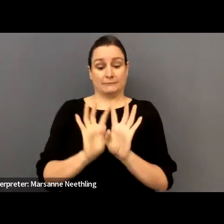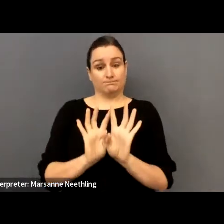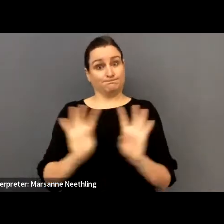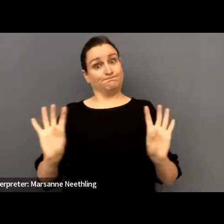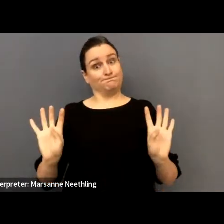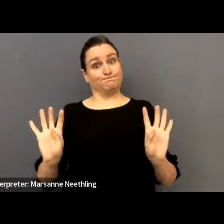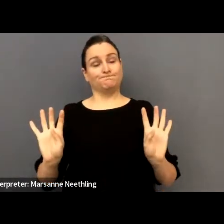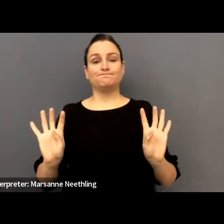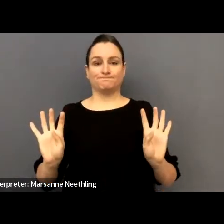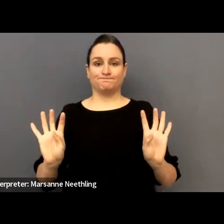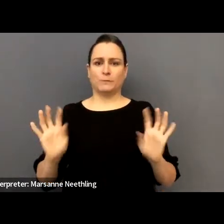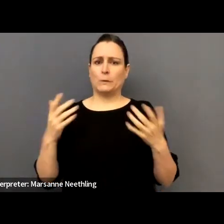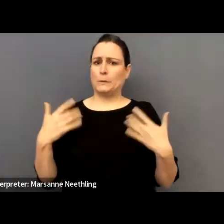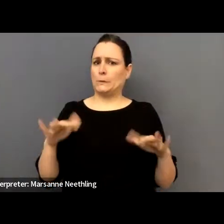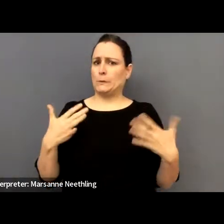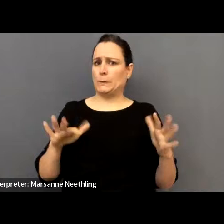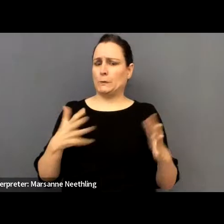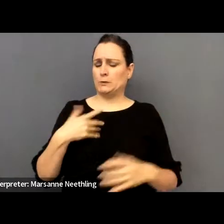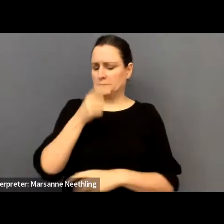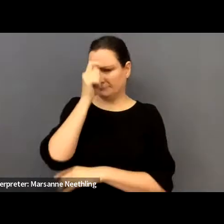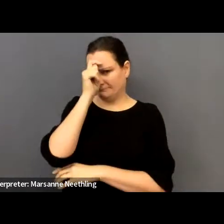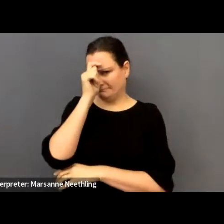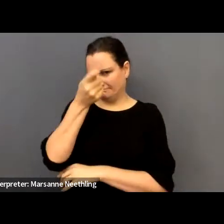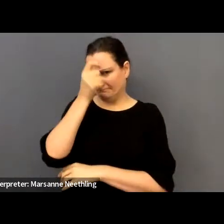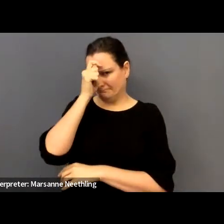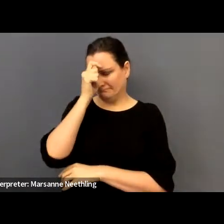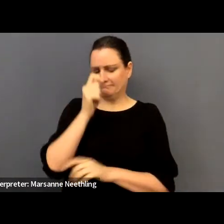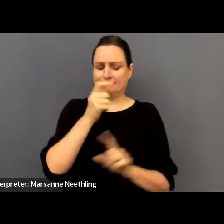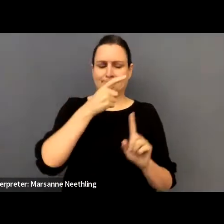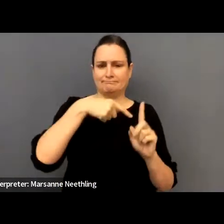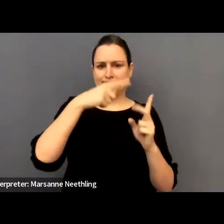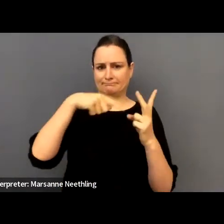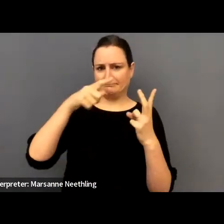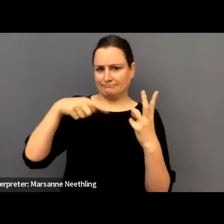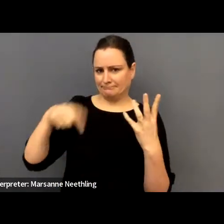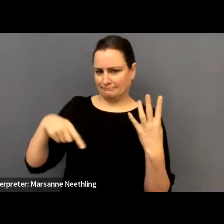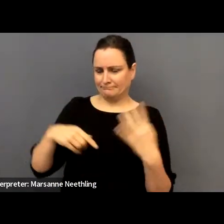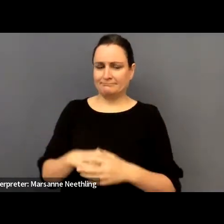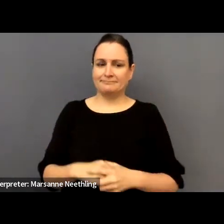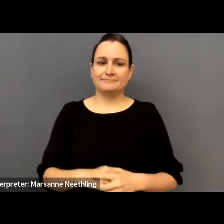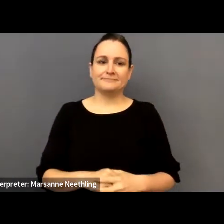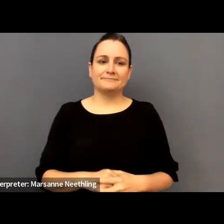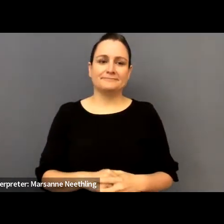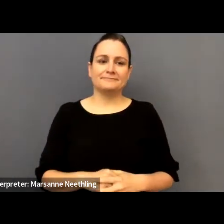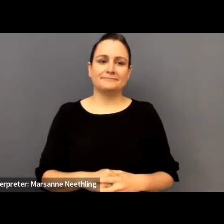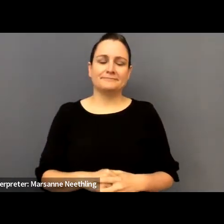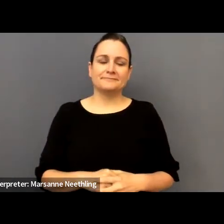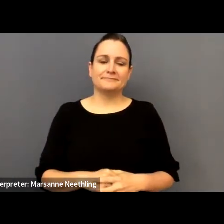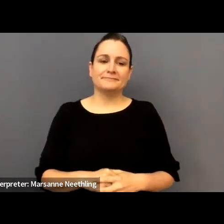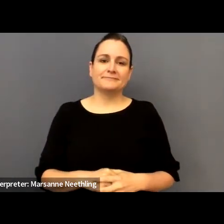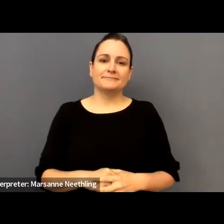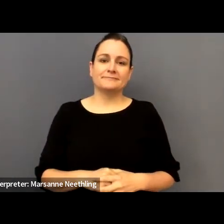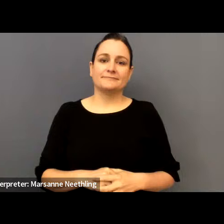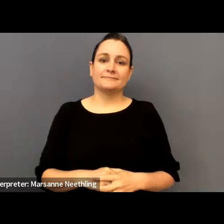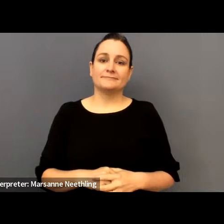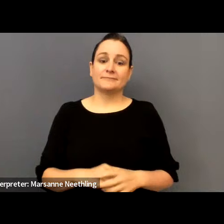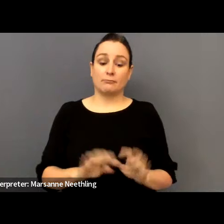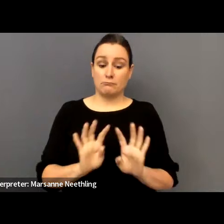very respected, as well as persons who have dedicated their